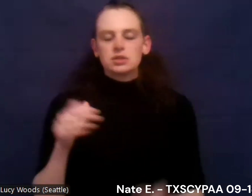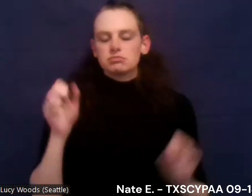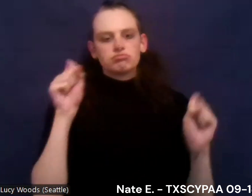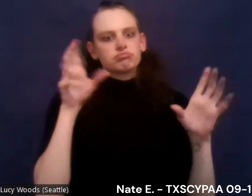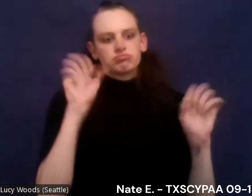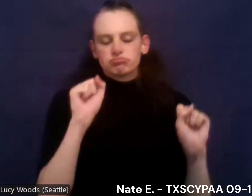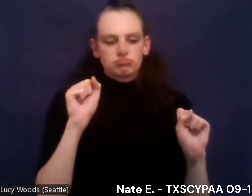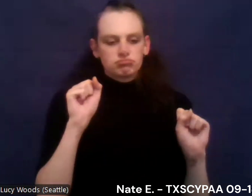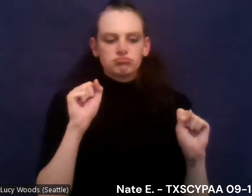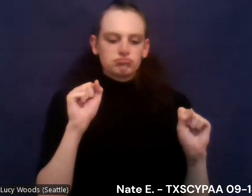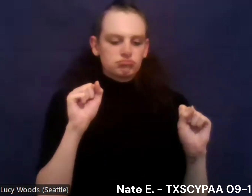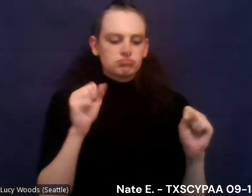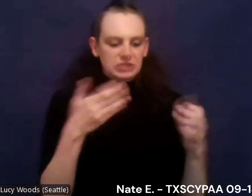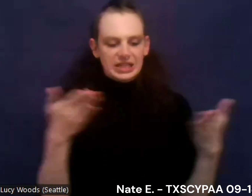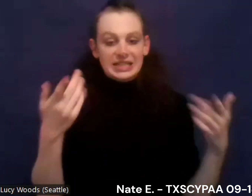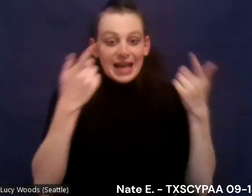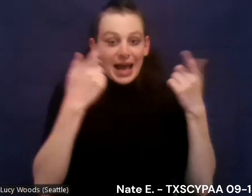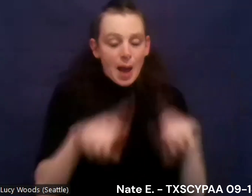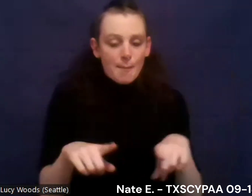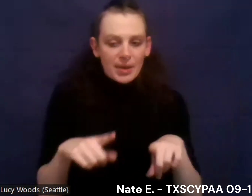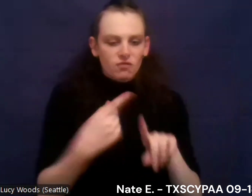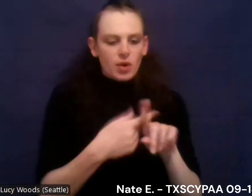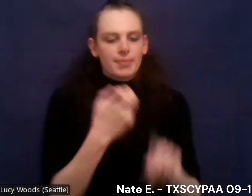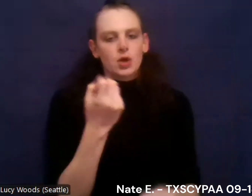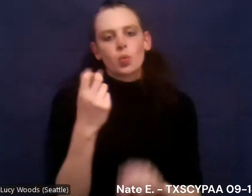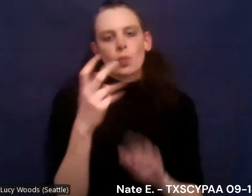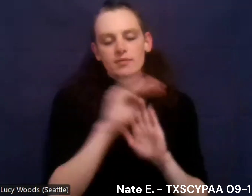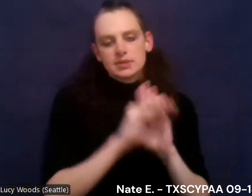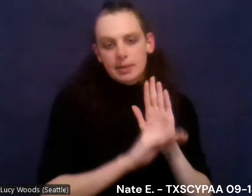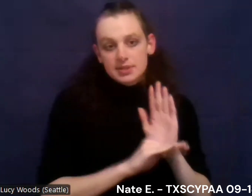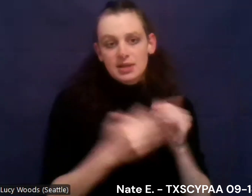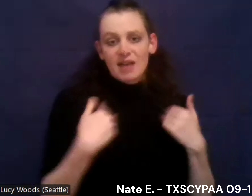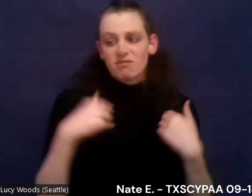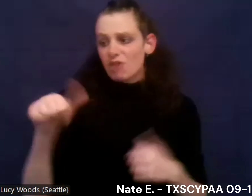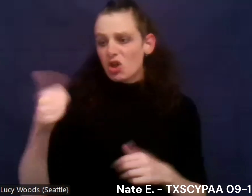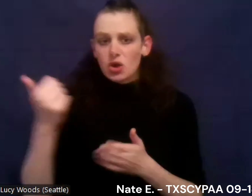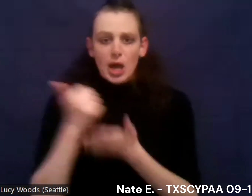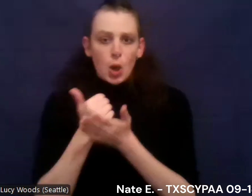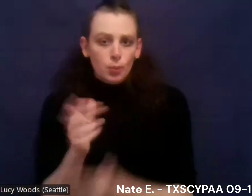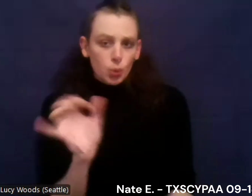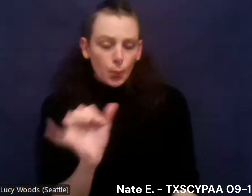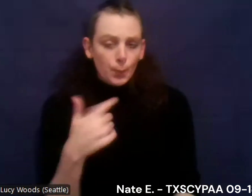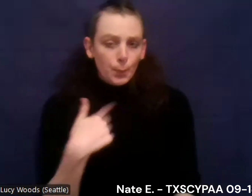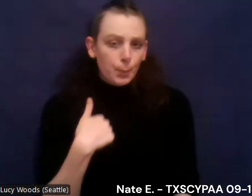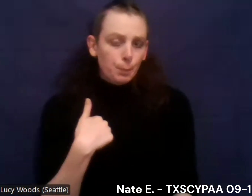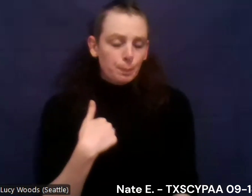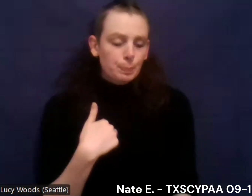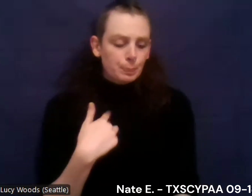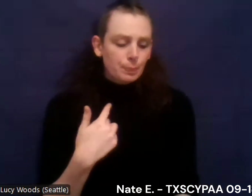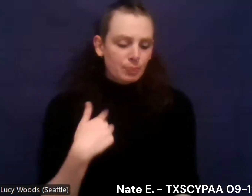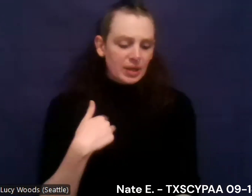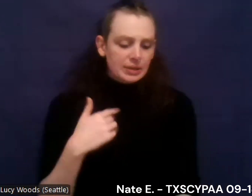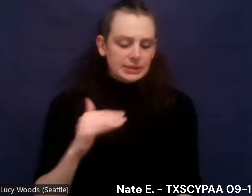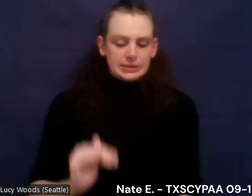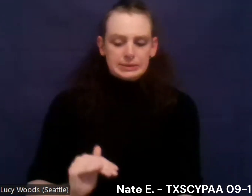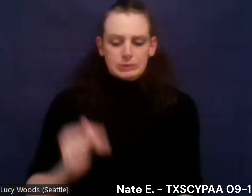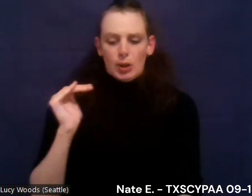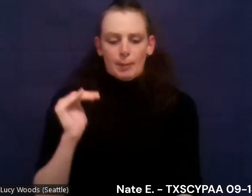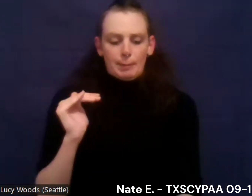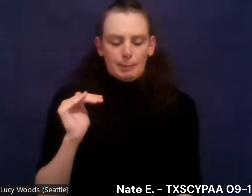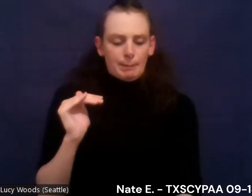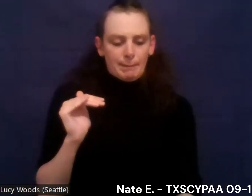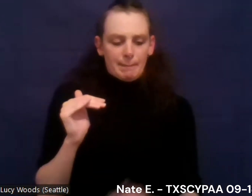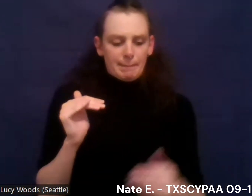steps of Alcoholics Anonymous. And I've gotten some outside help, because childhood emotional neglect and